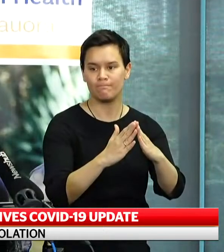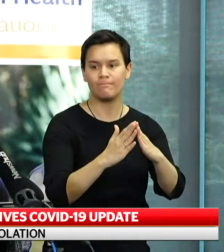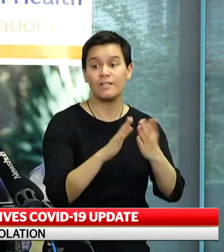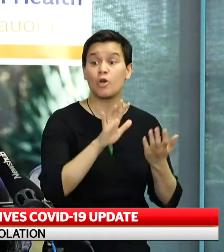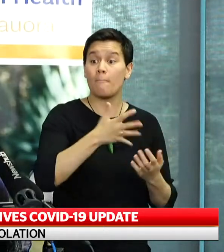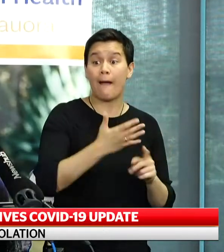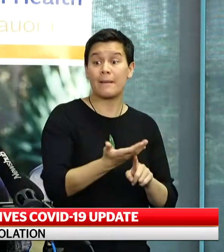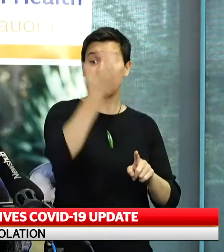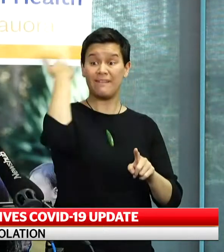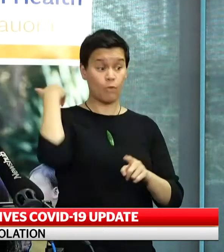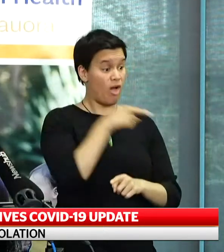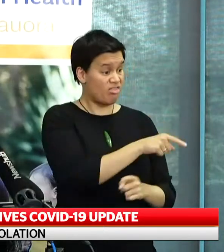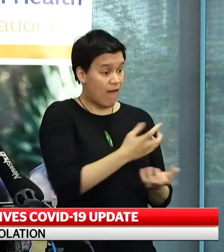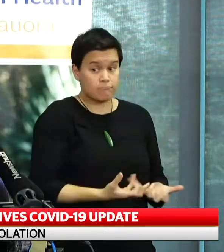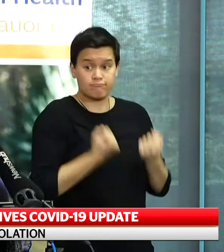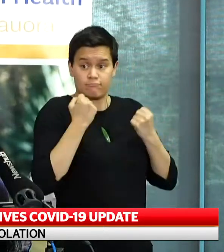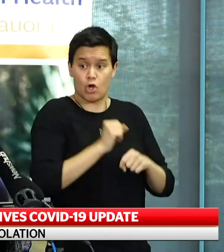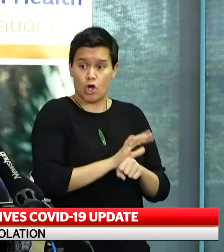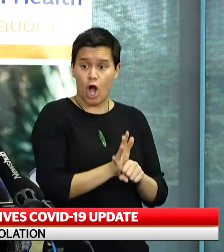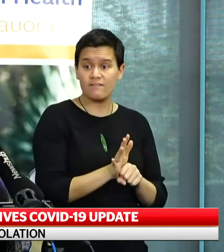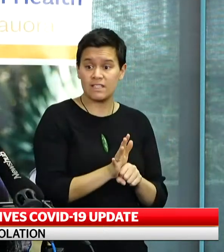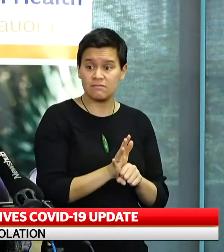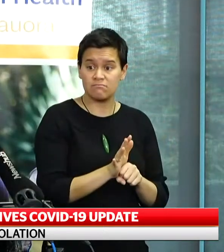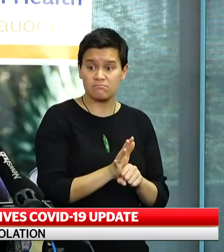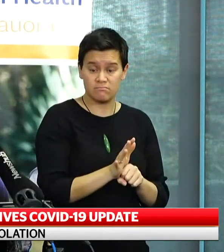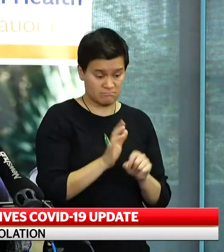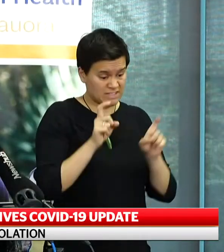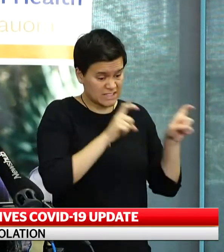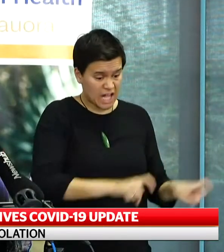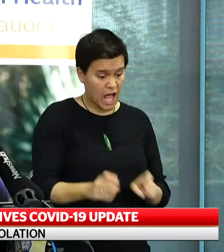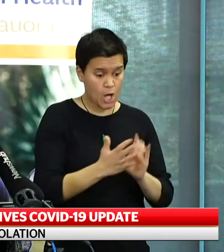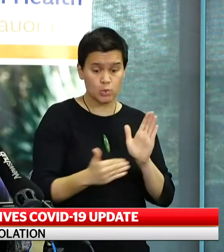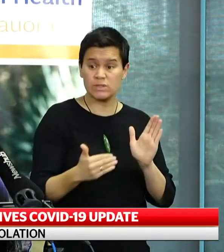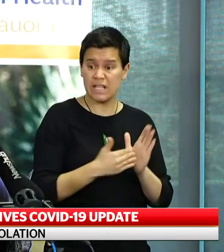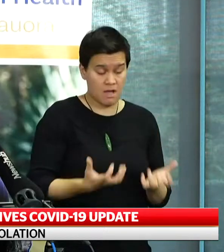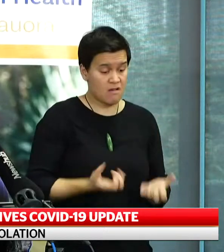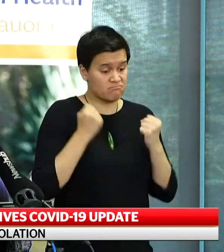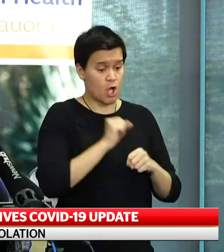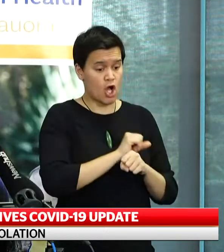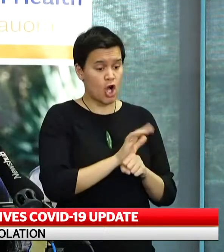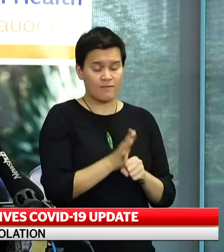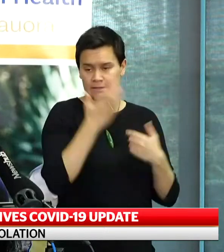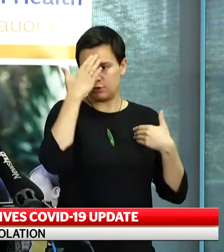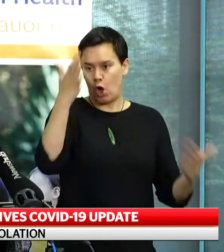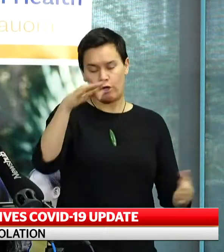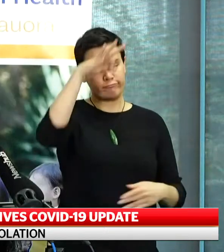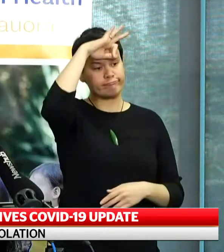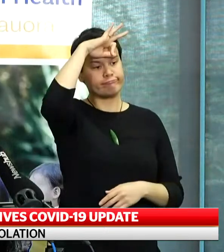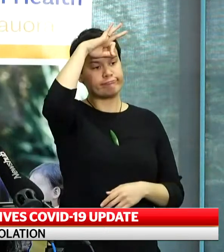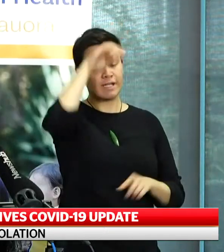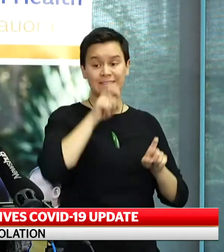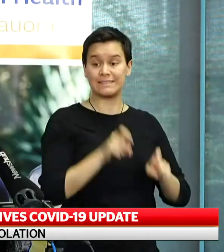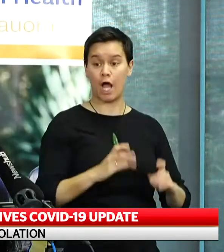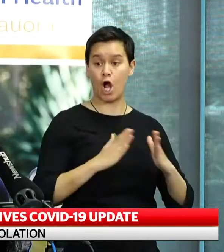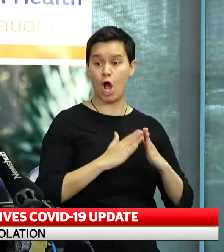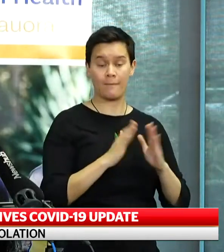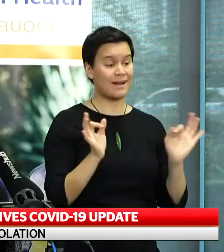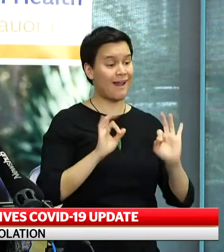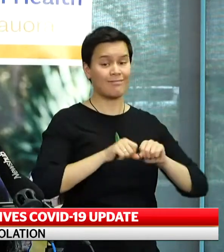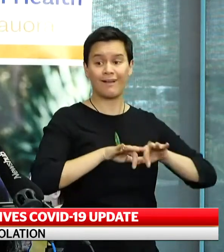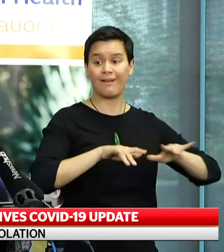known as cases, some of whom had never been offshore, tested, produced a weak positive result,